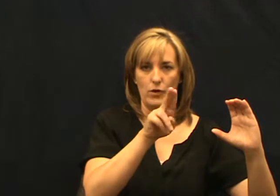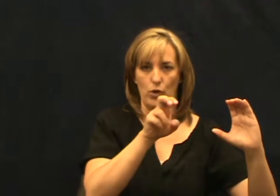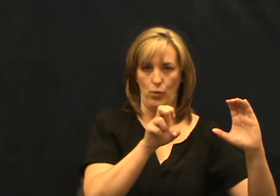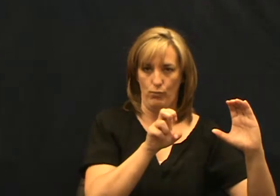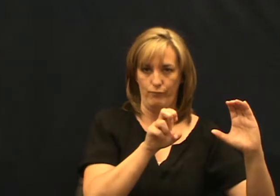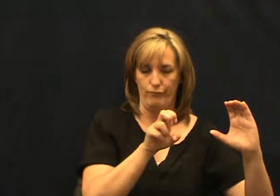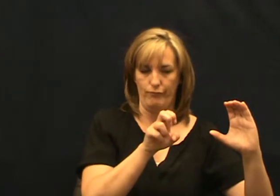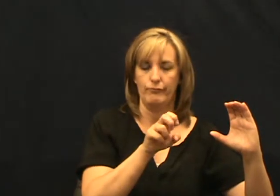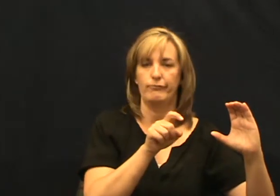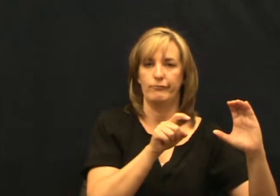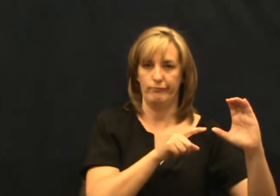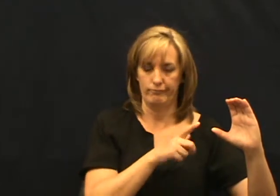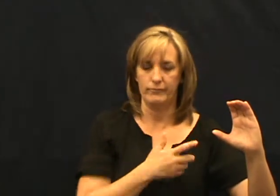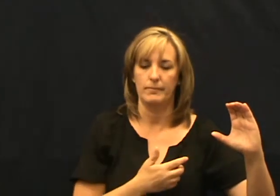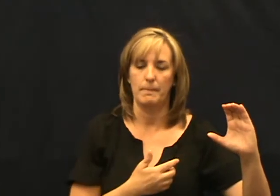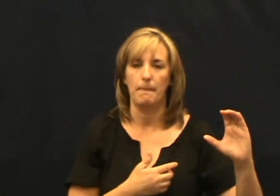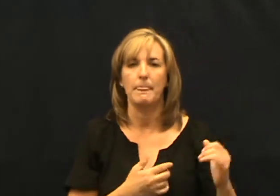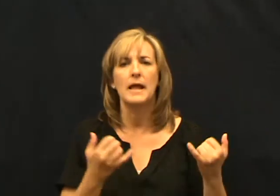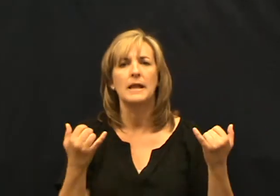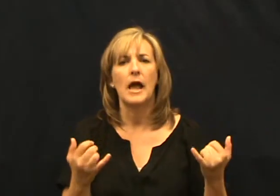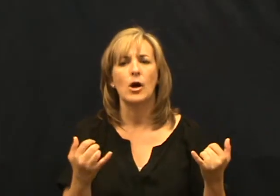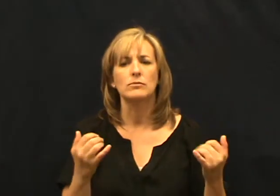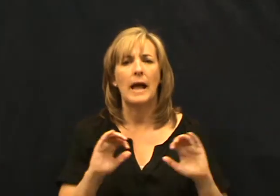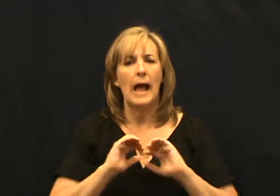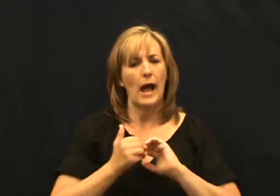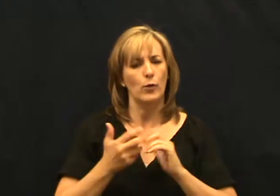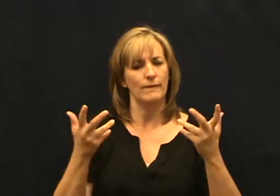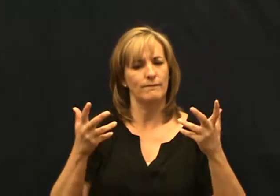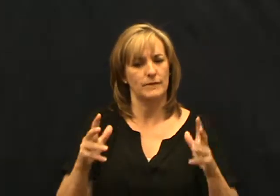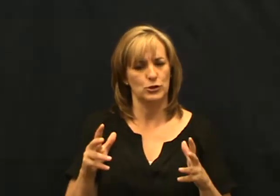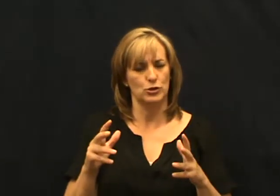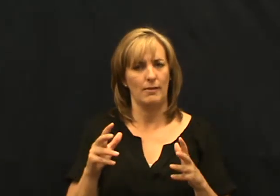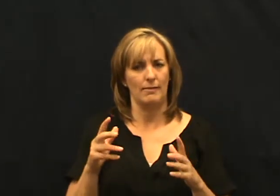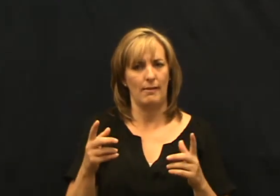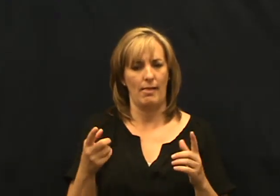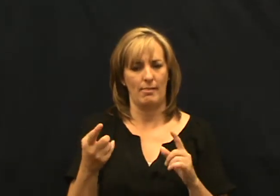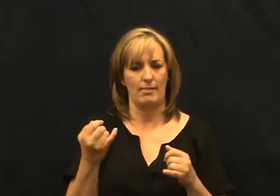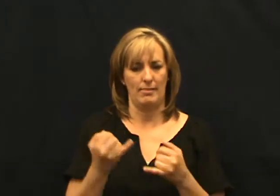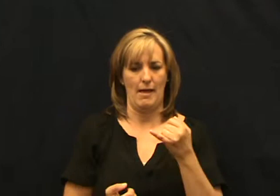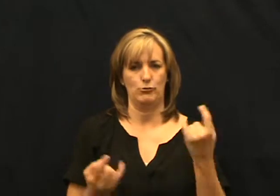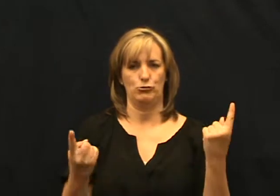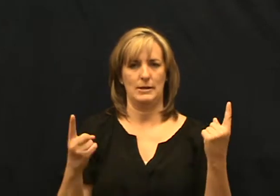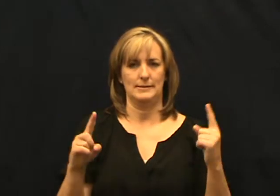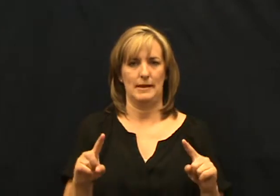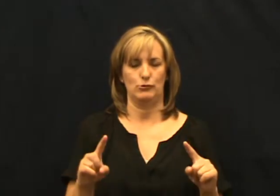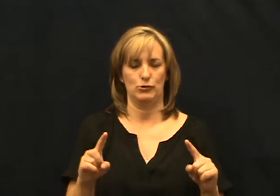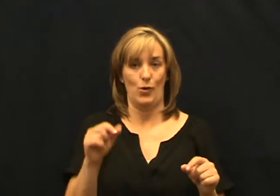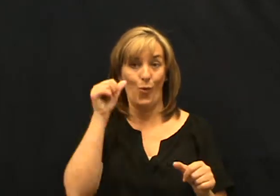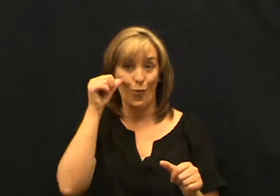And now we'll look at how we complete the cycle from that last transaction. Remember, we